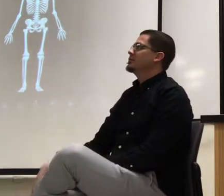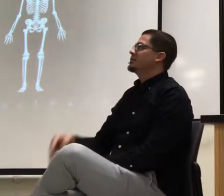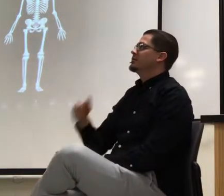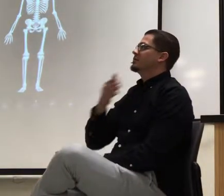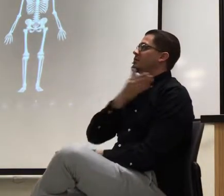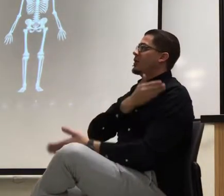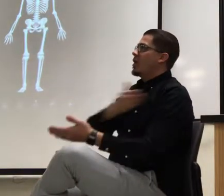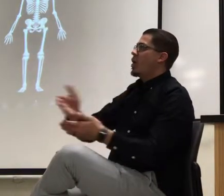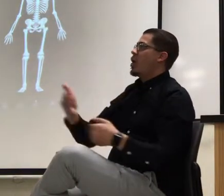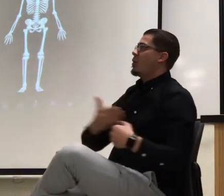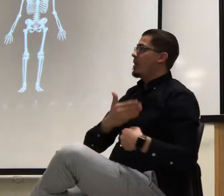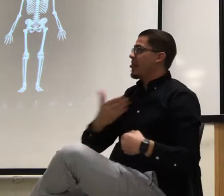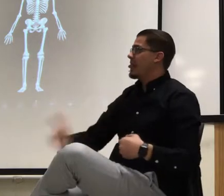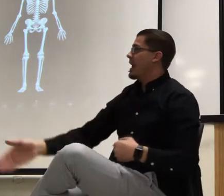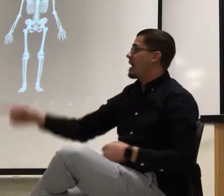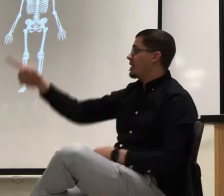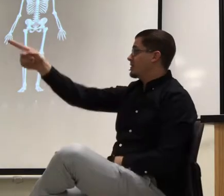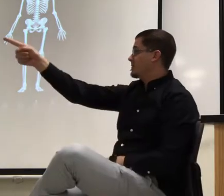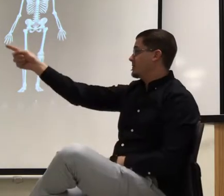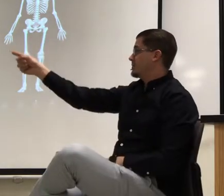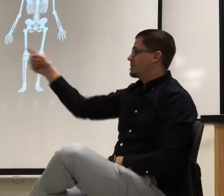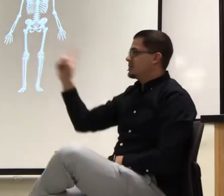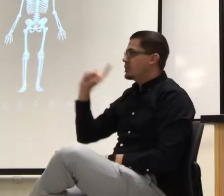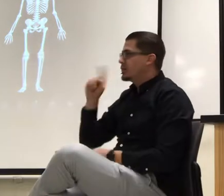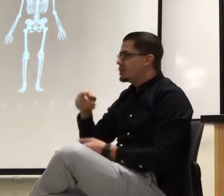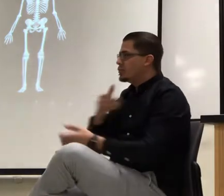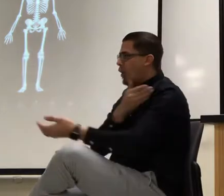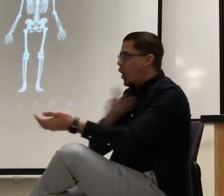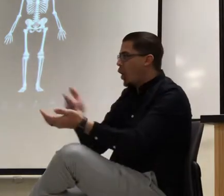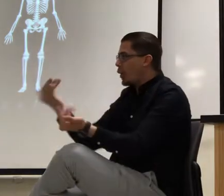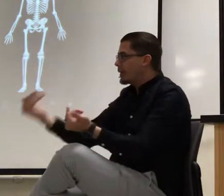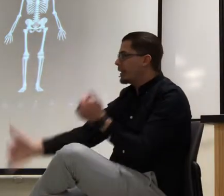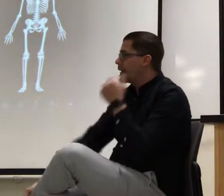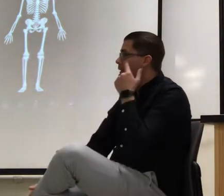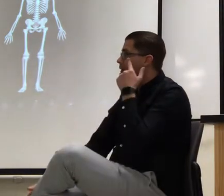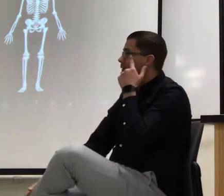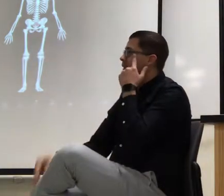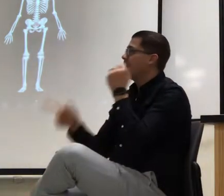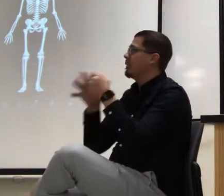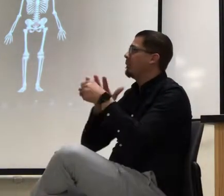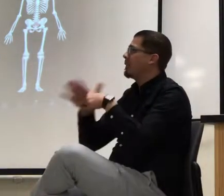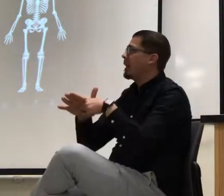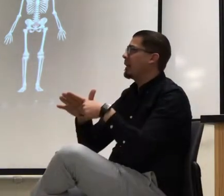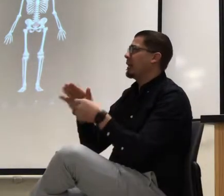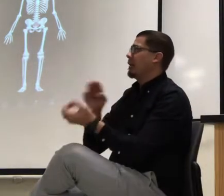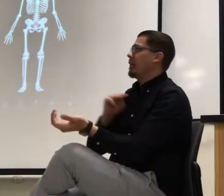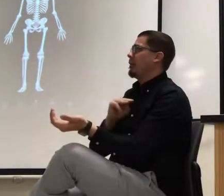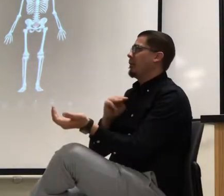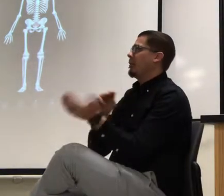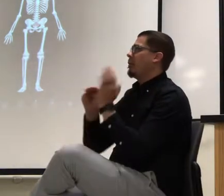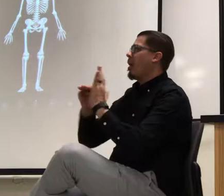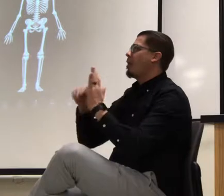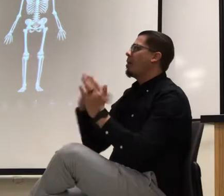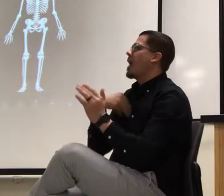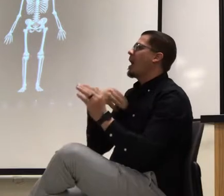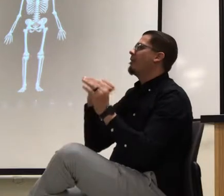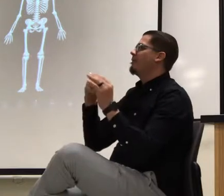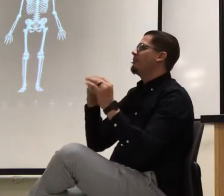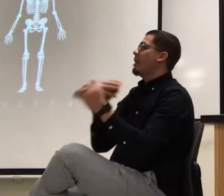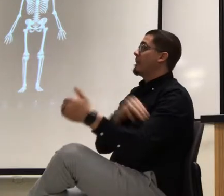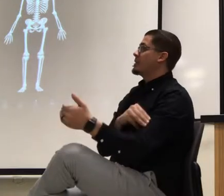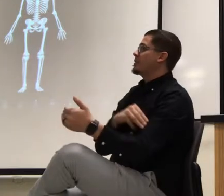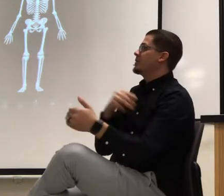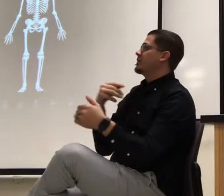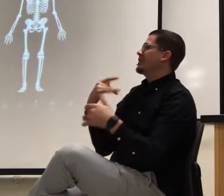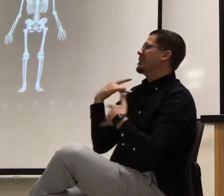legs over here. We'll study the arm, right? We're doing upper limb. So there's plenty of models that have the muscle. I always just kind of put a little